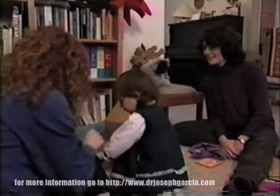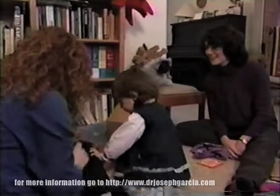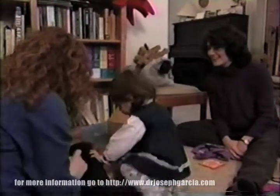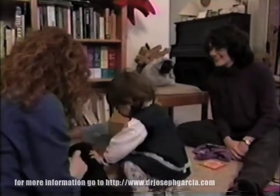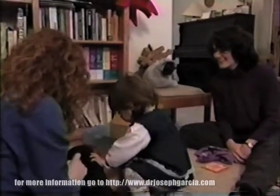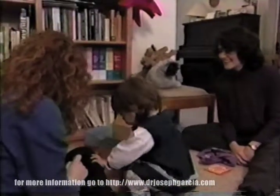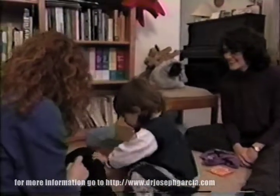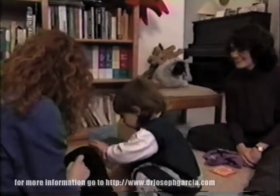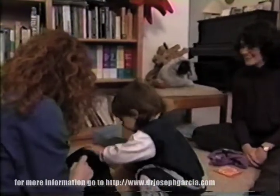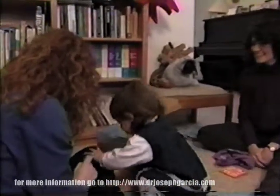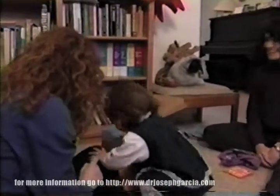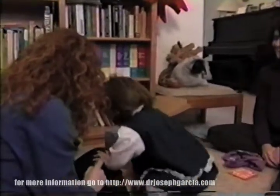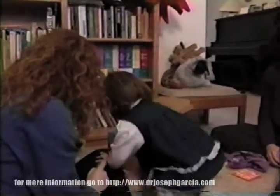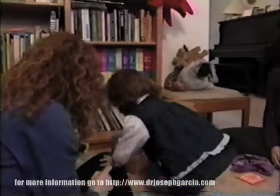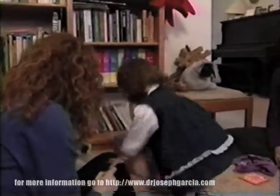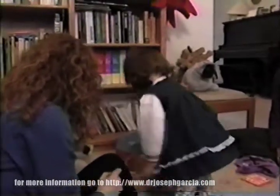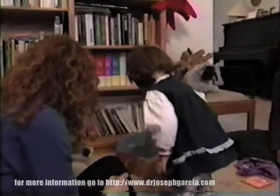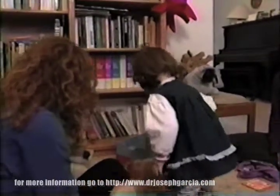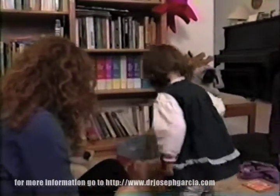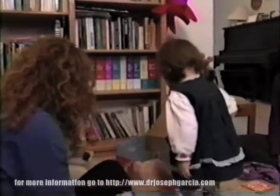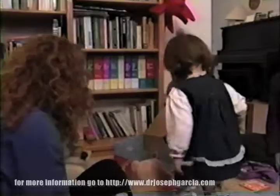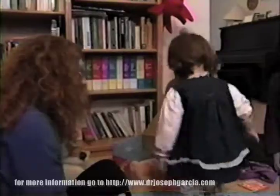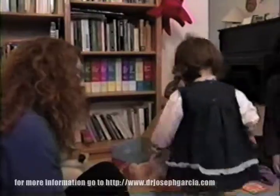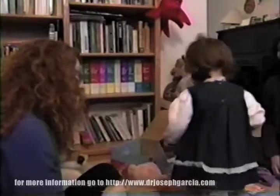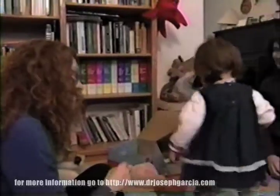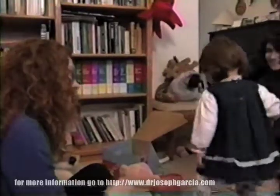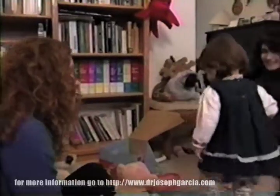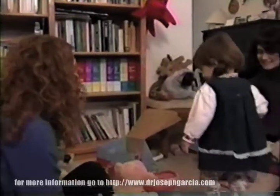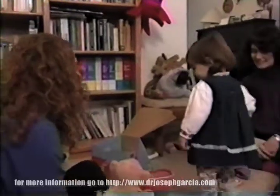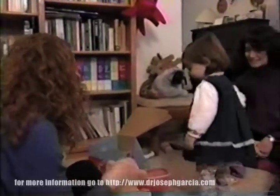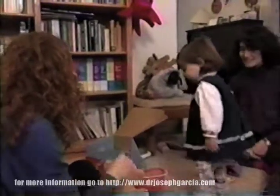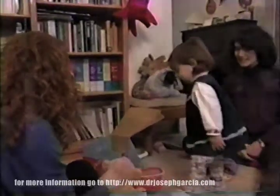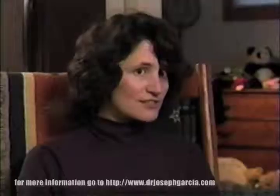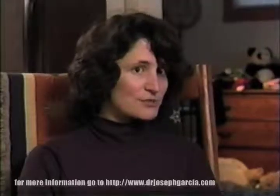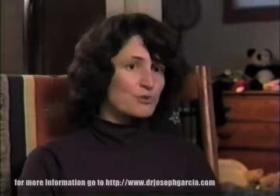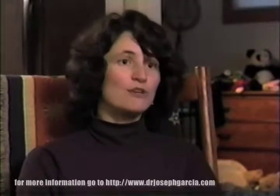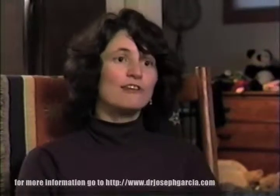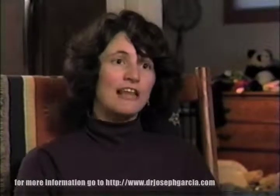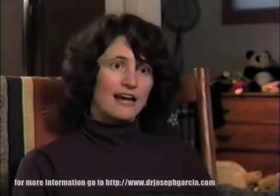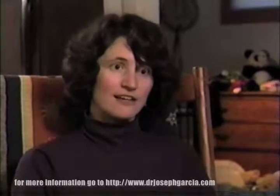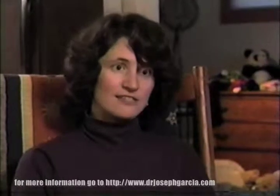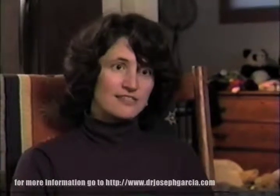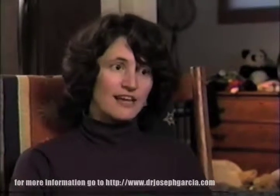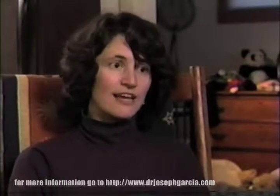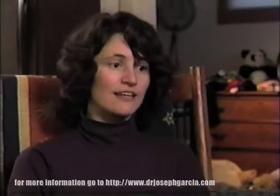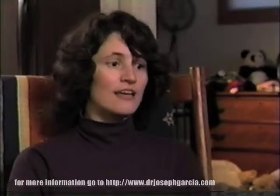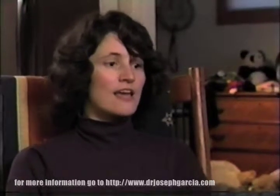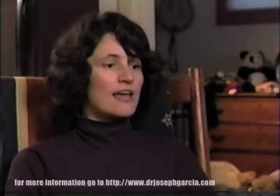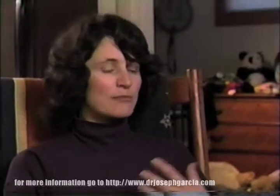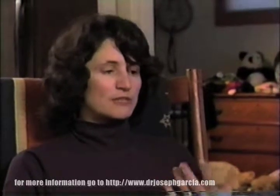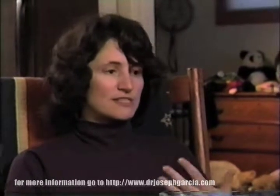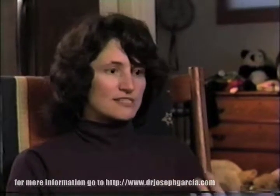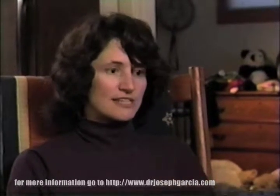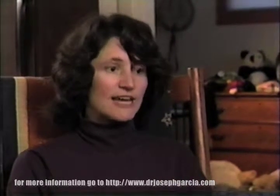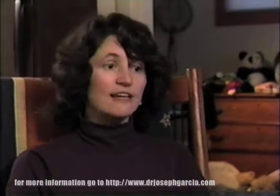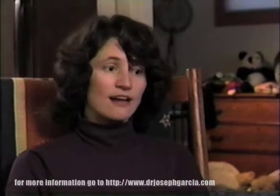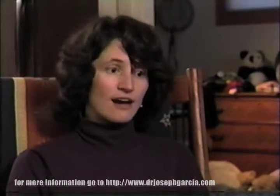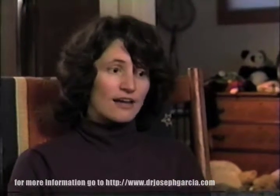her daughter calmer and happier. Even when she's tired, she's pretty relaxed and able to sustain, and I